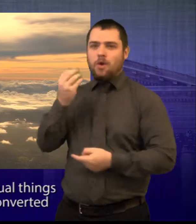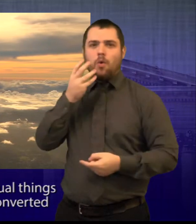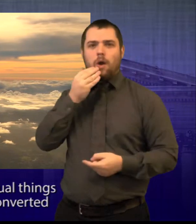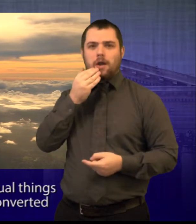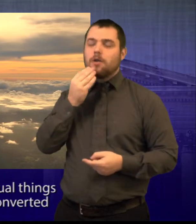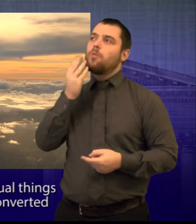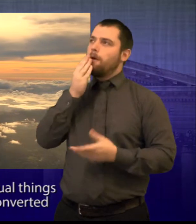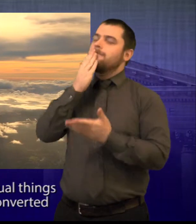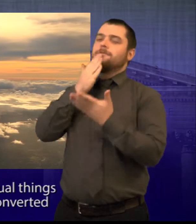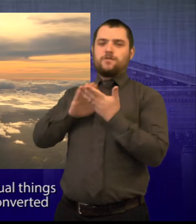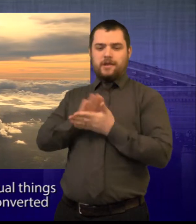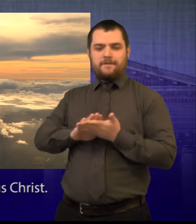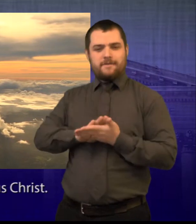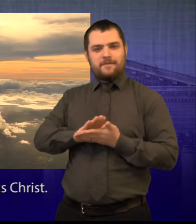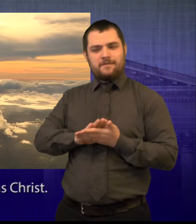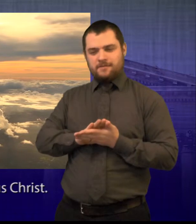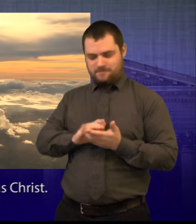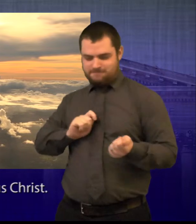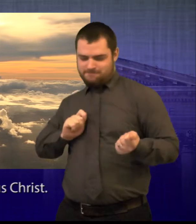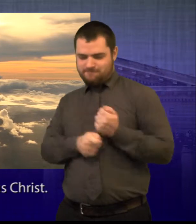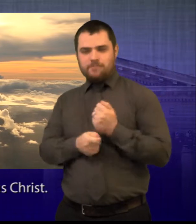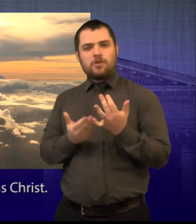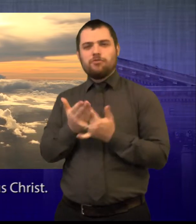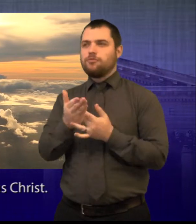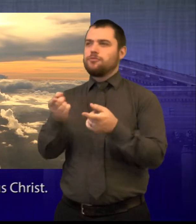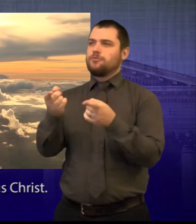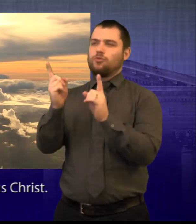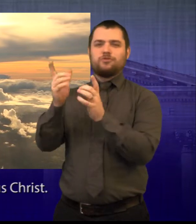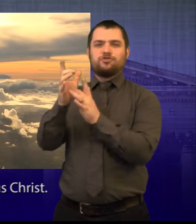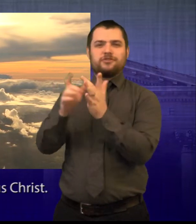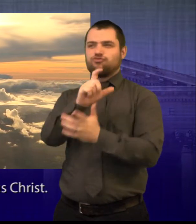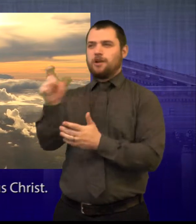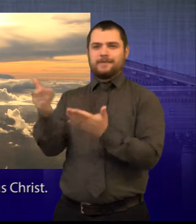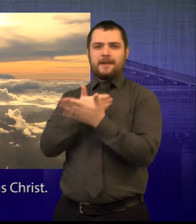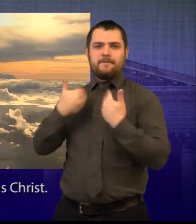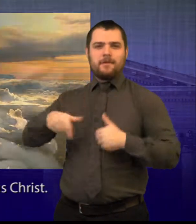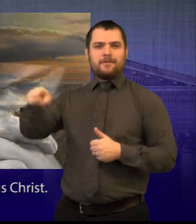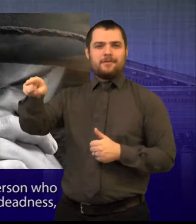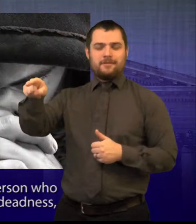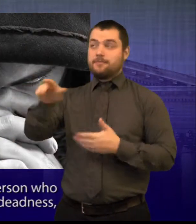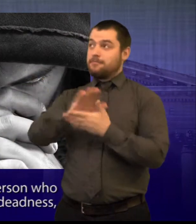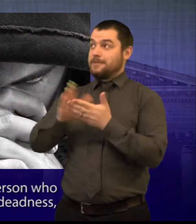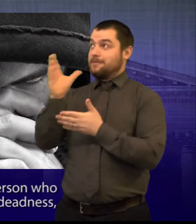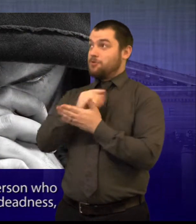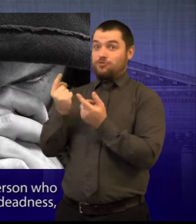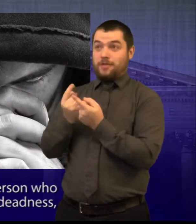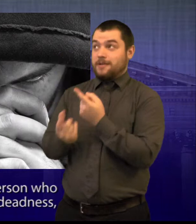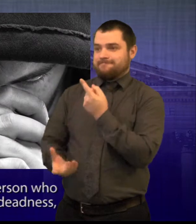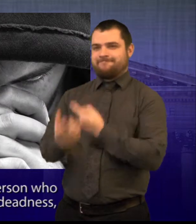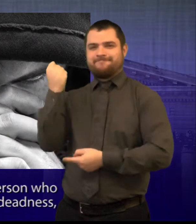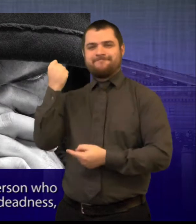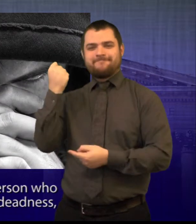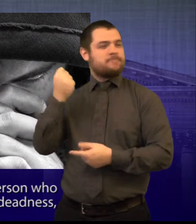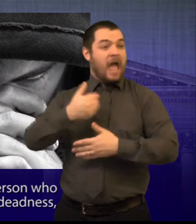when we are forgiven and converted by the Saviour, the Lord Jesus Christ. Any man, woman, or